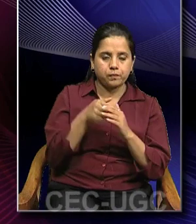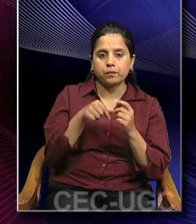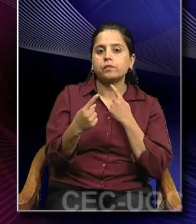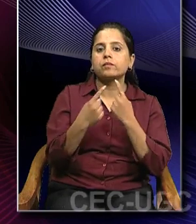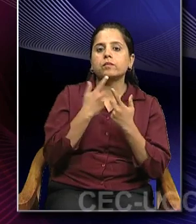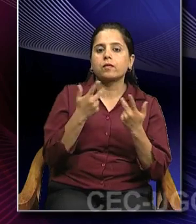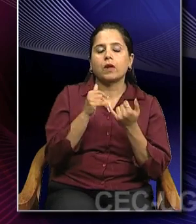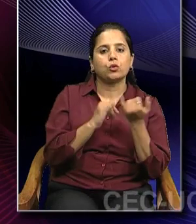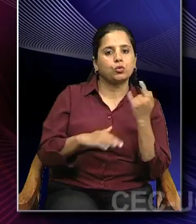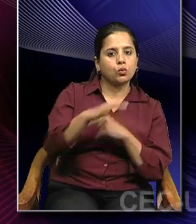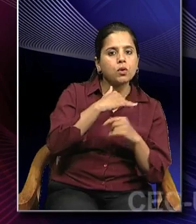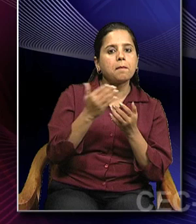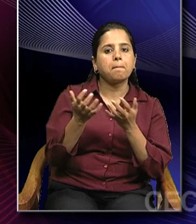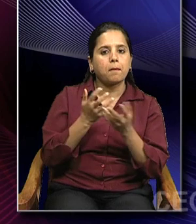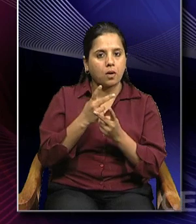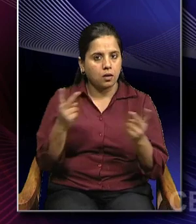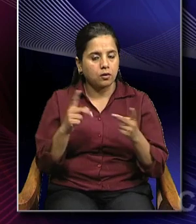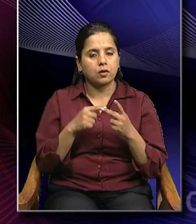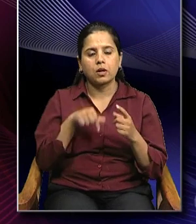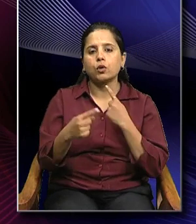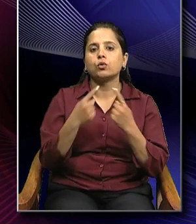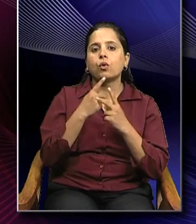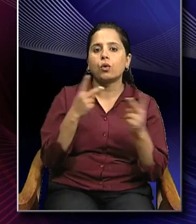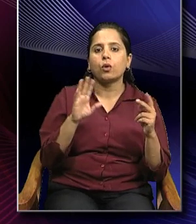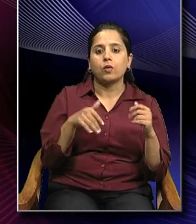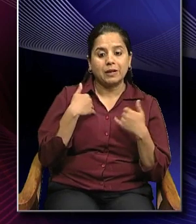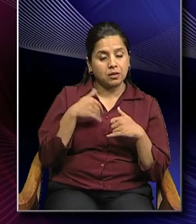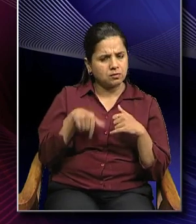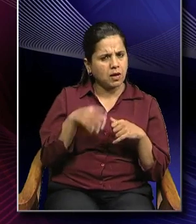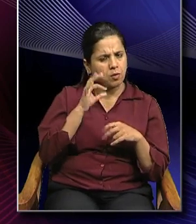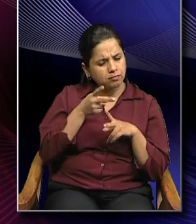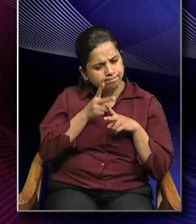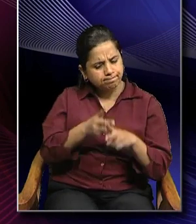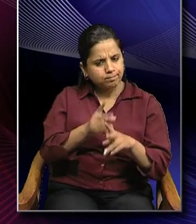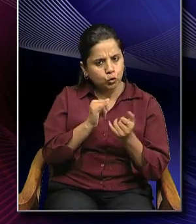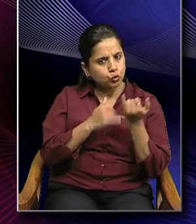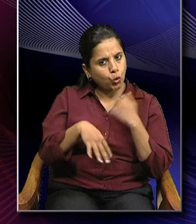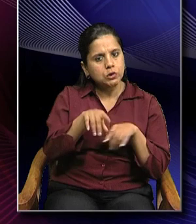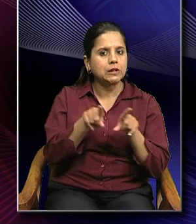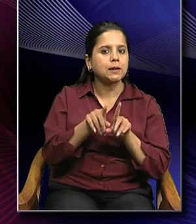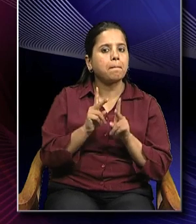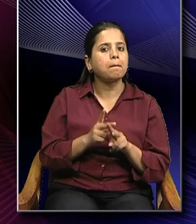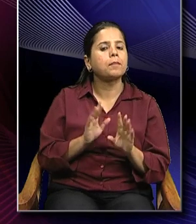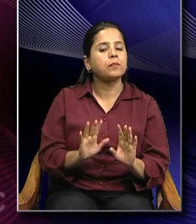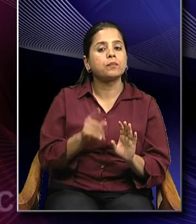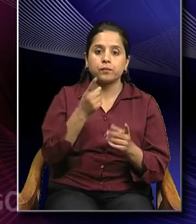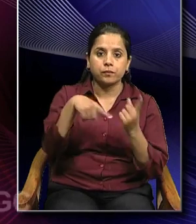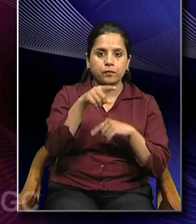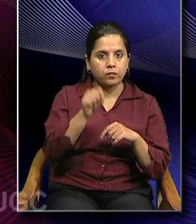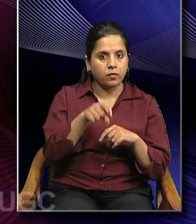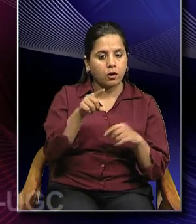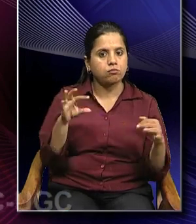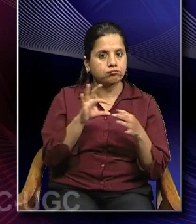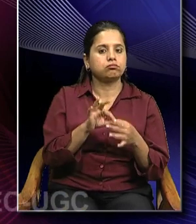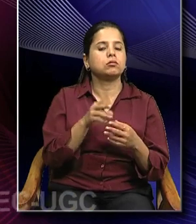talking about societal marketing. We are talking about staying relevant socially as well, so that you are staying